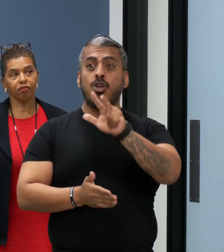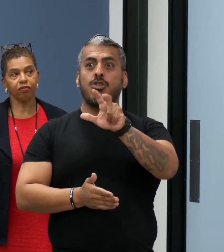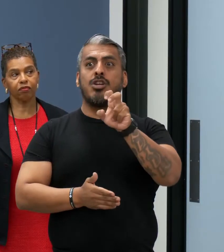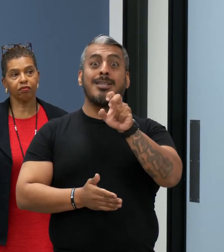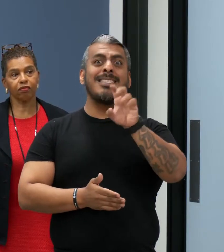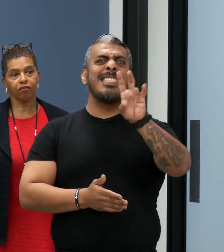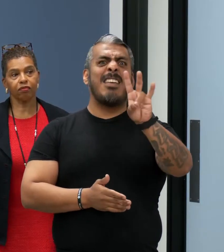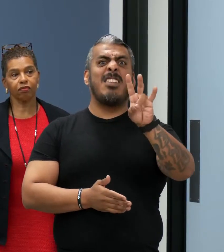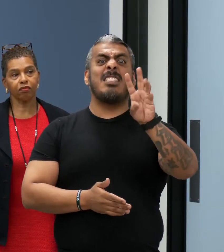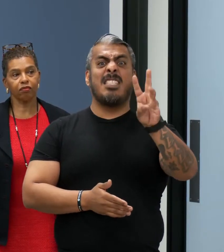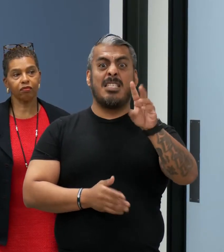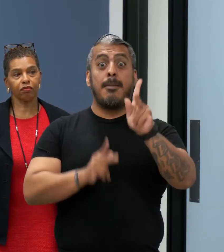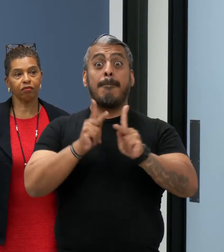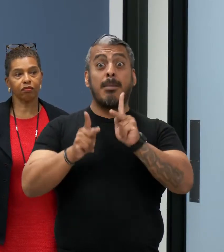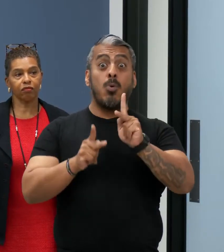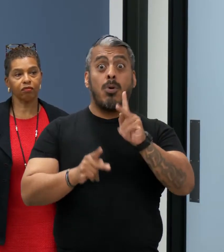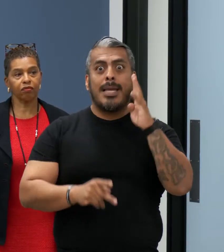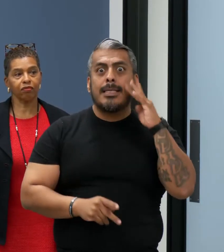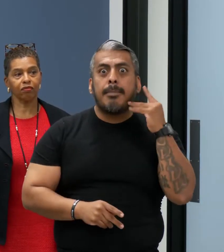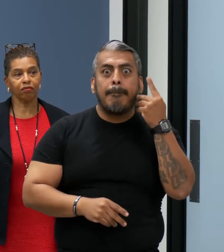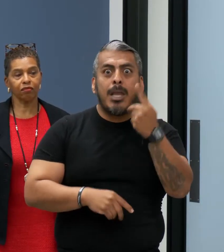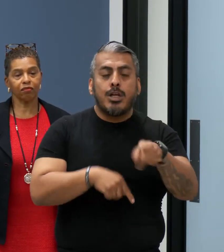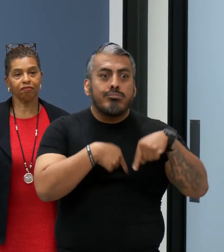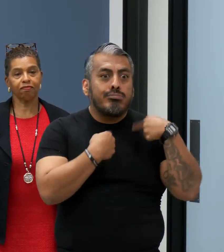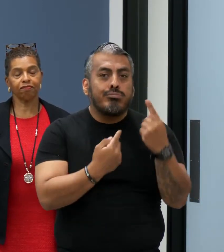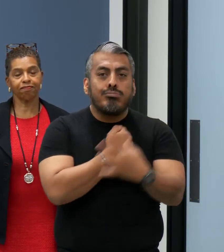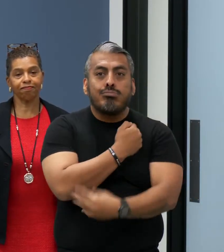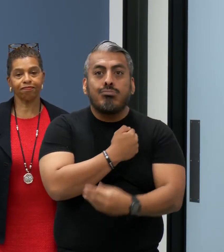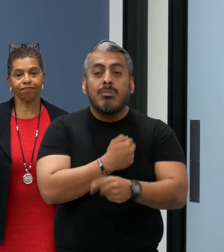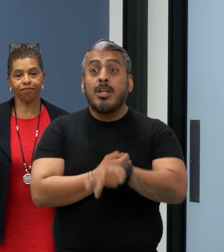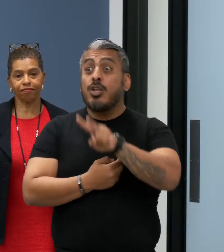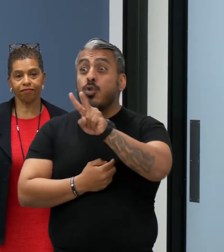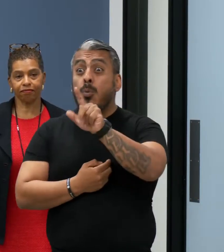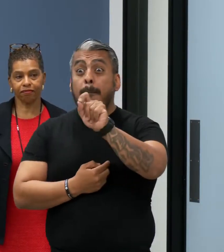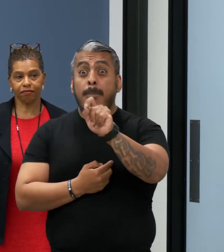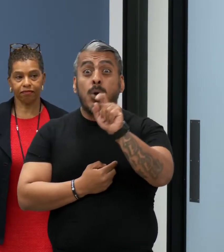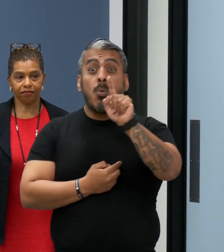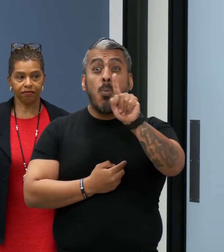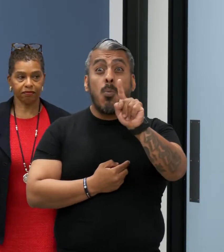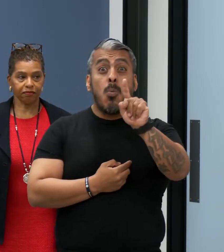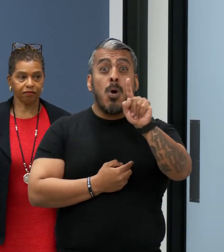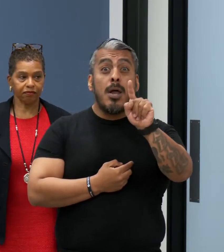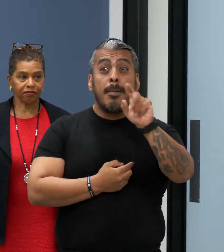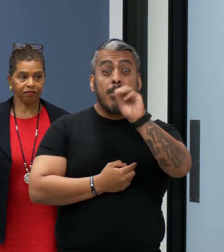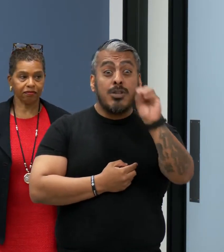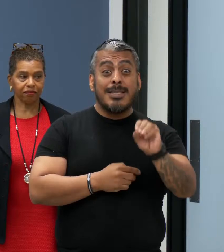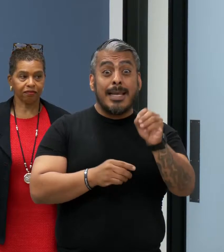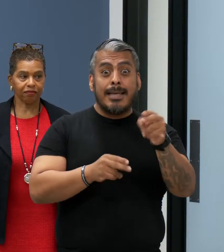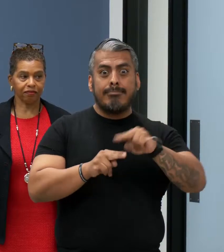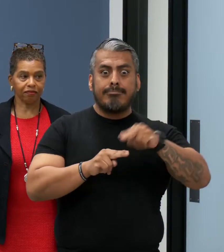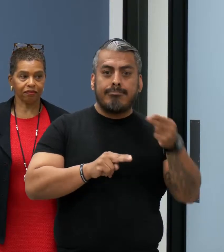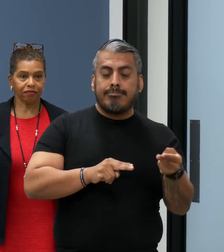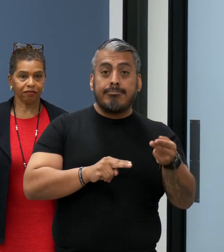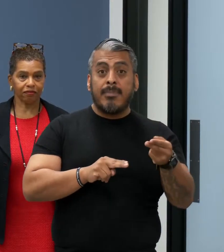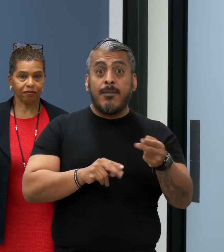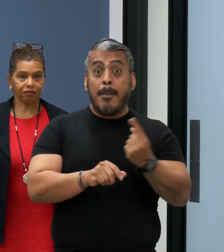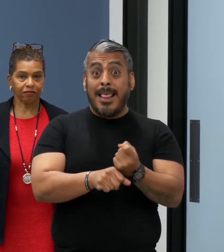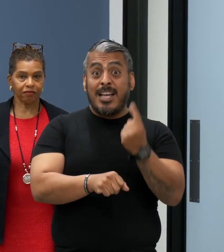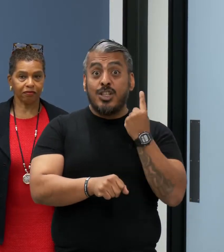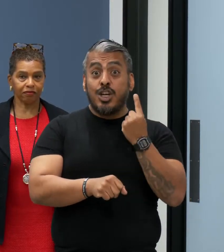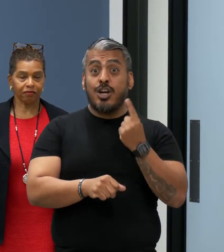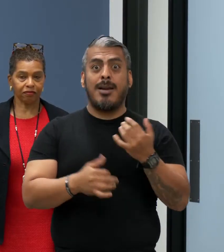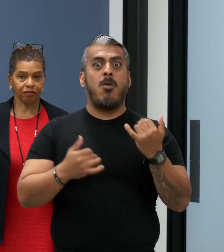3,376 people experiencing homelessness. That's a 2.1% decrease from last year. Now, importantly, we